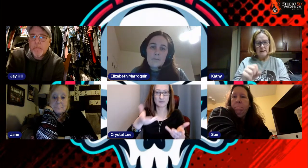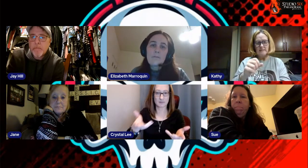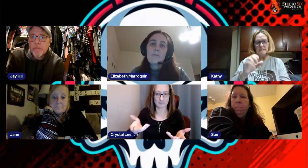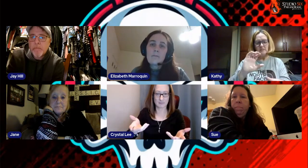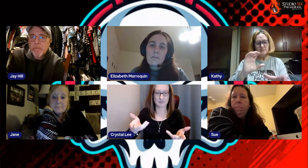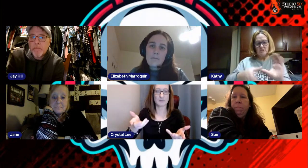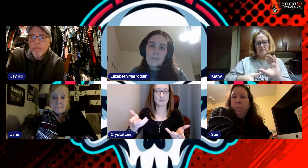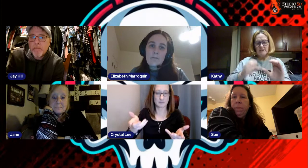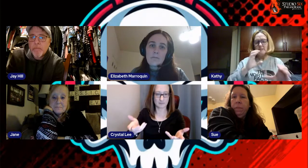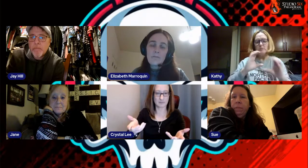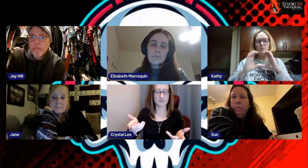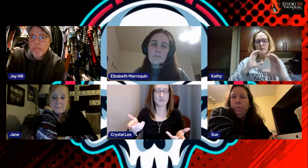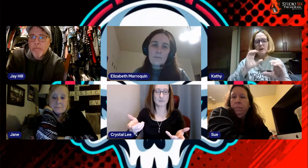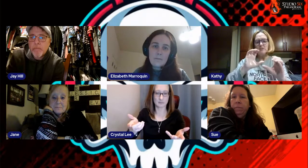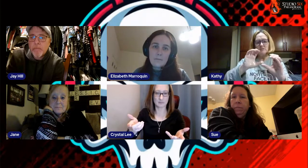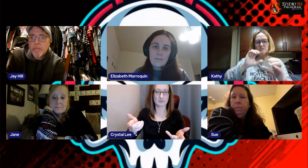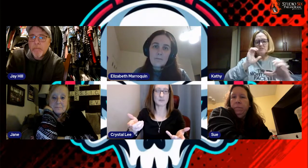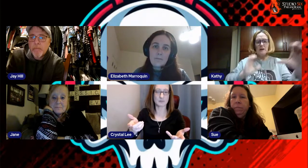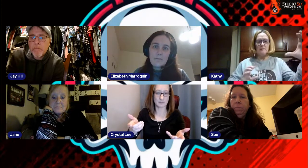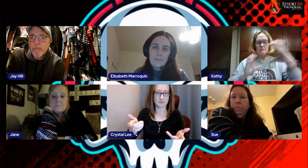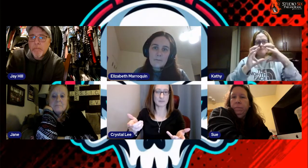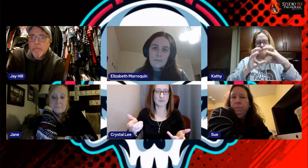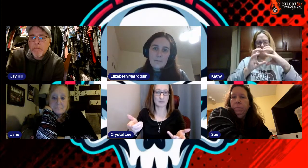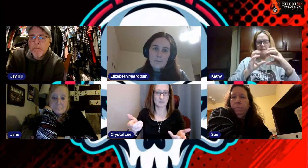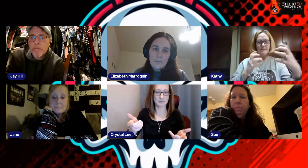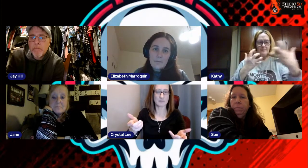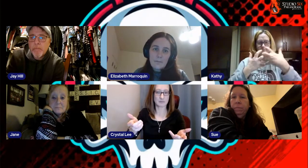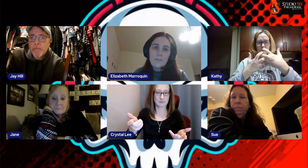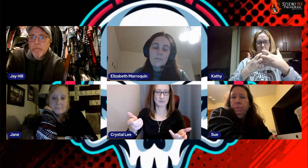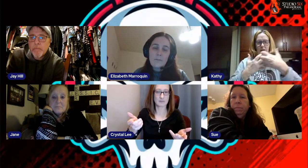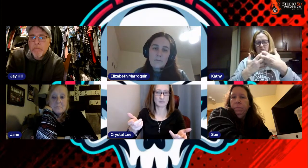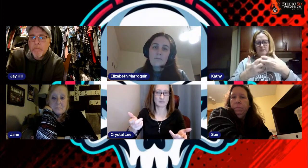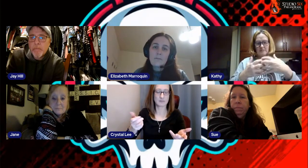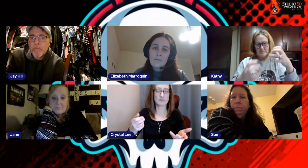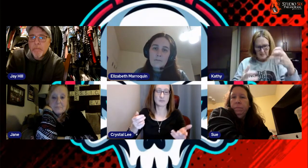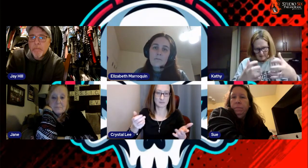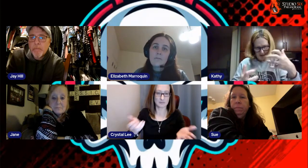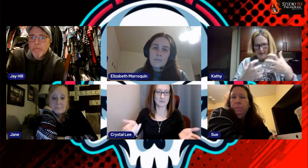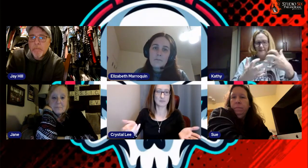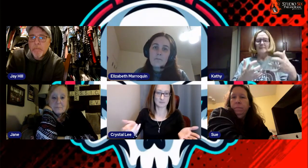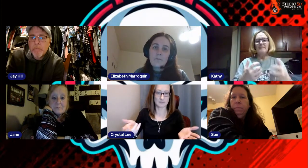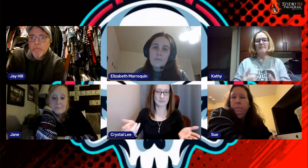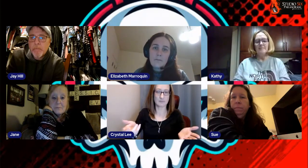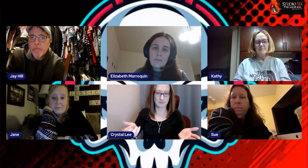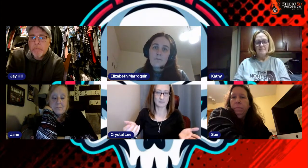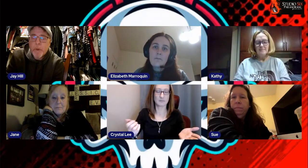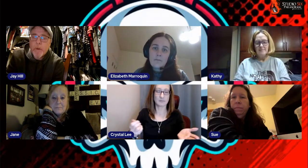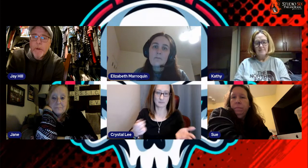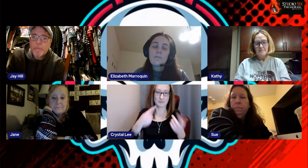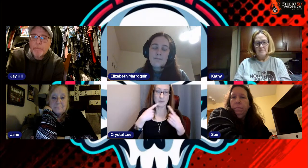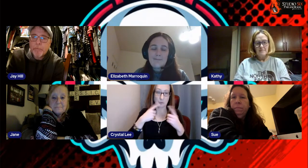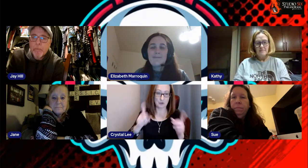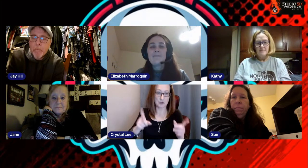saying yes, and the communication is just not matching. It's just like, okay.